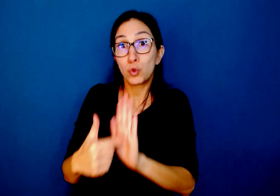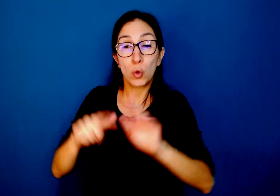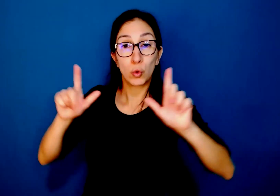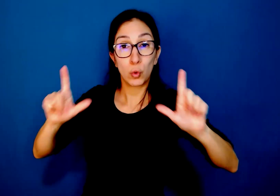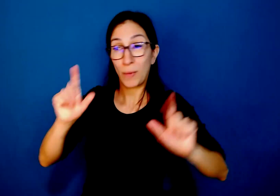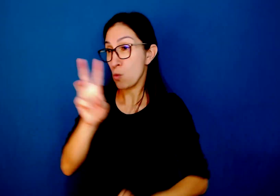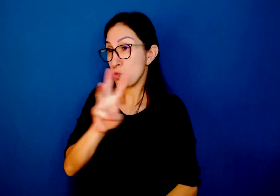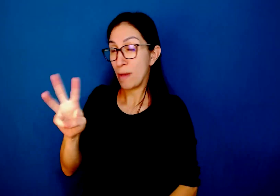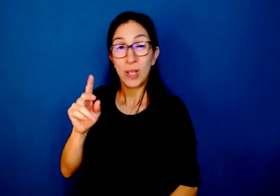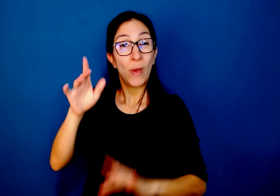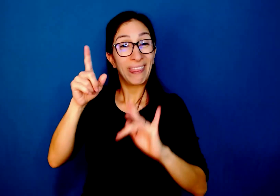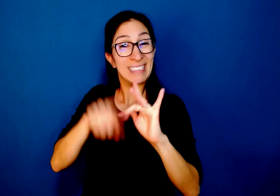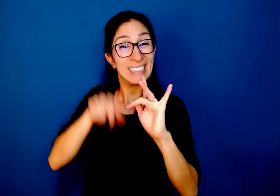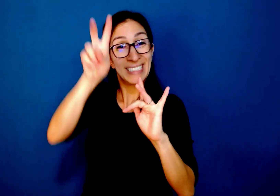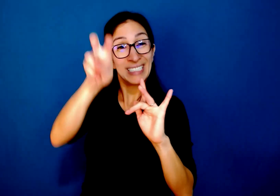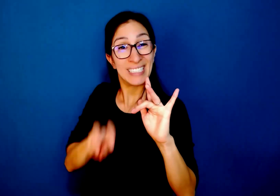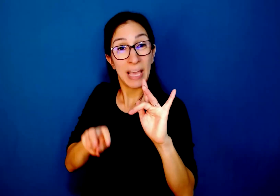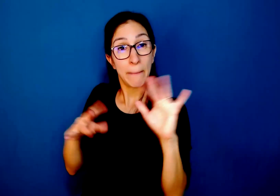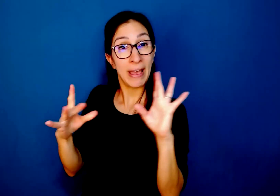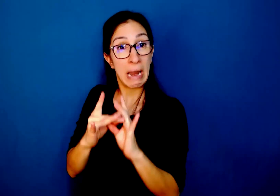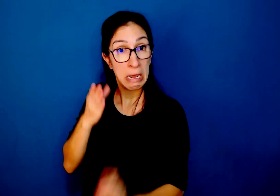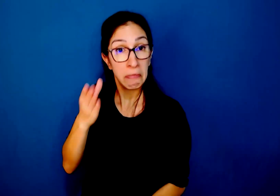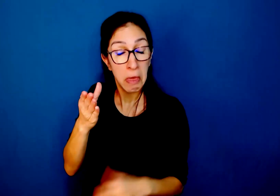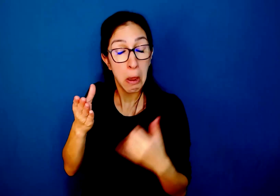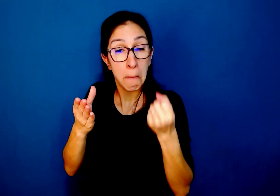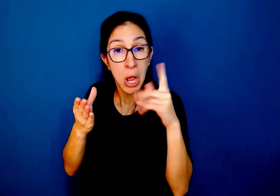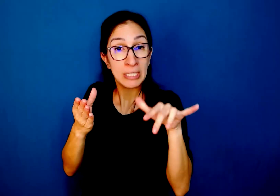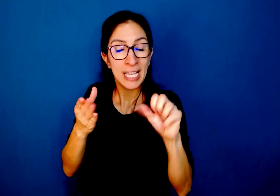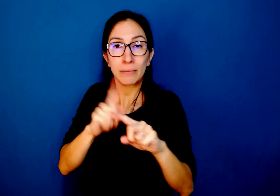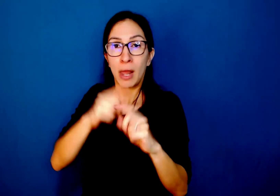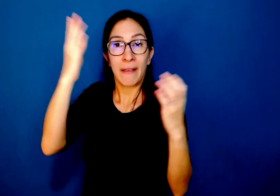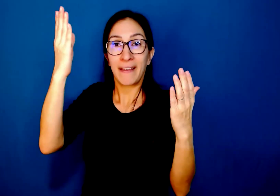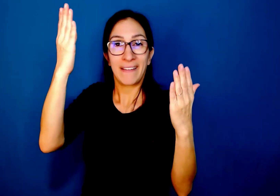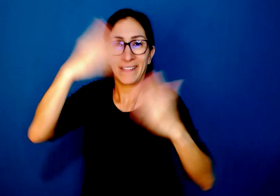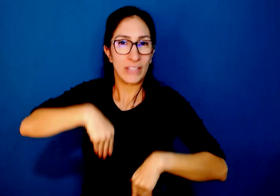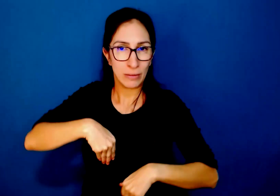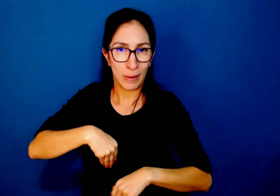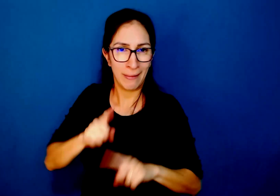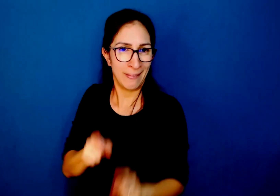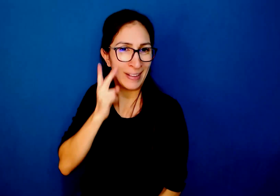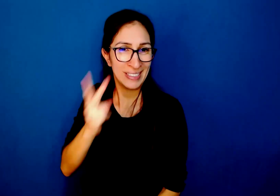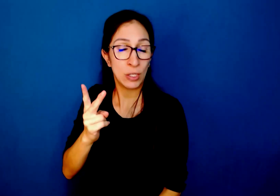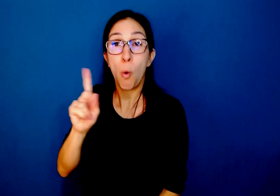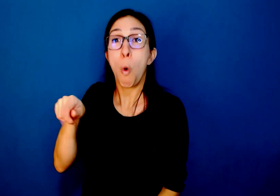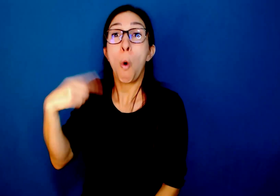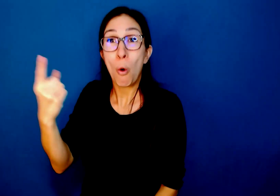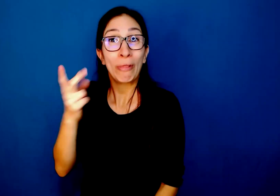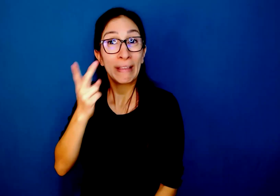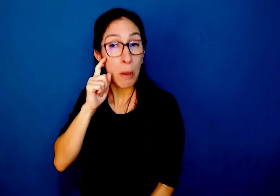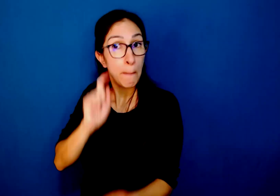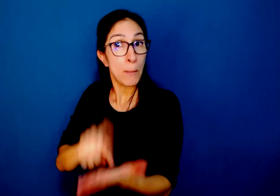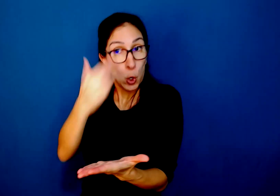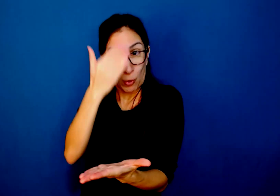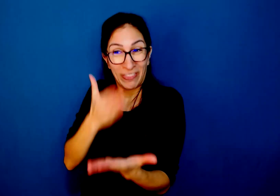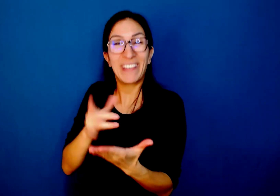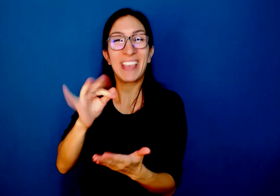exists, but the fun thing about that is it's invisible unless you are using a screen reader, so which is something you